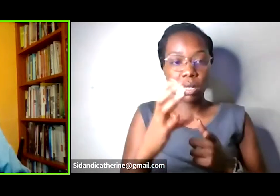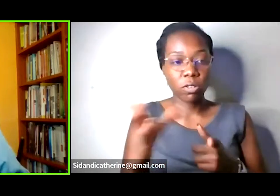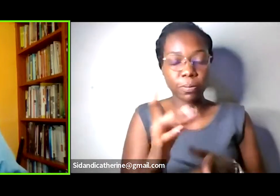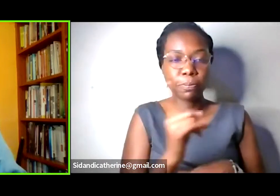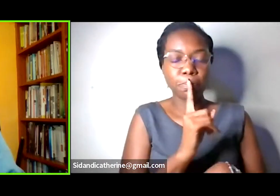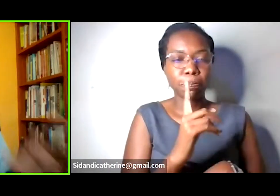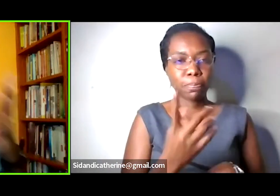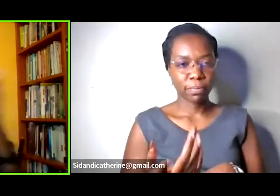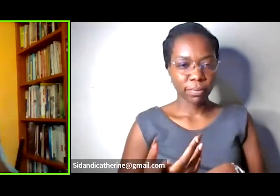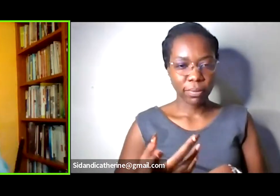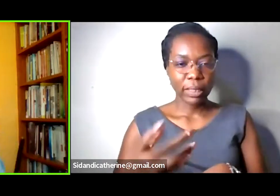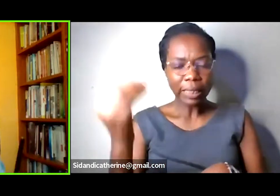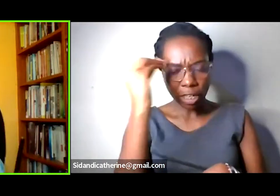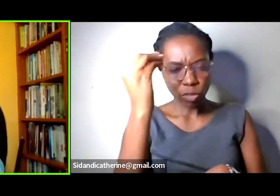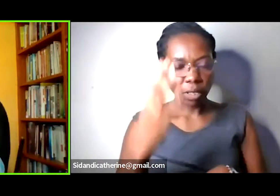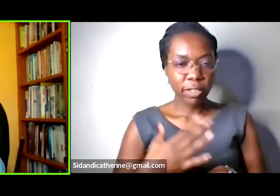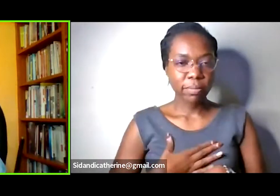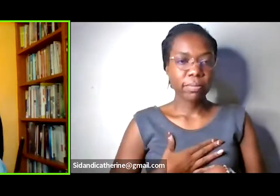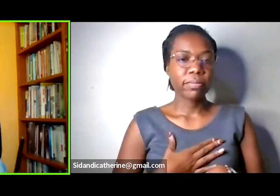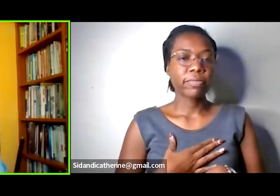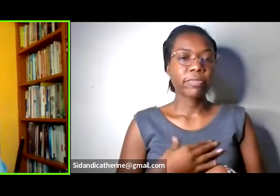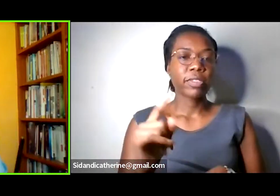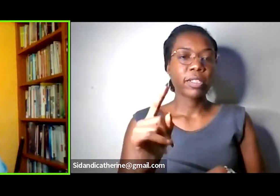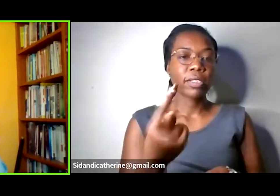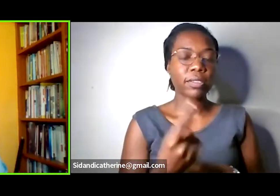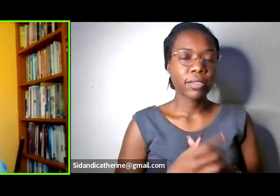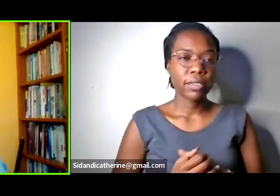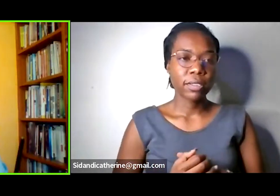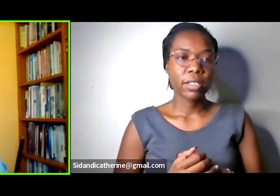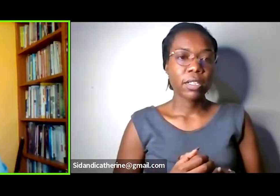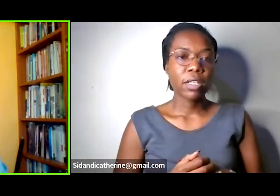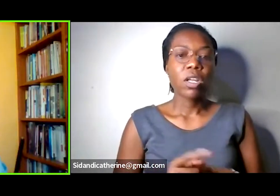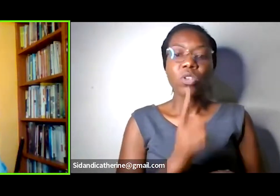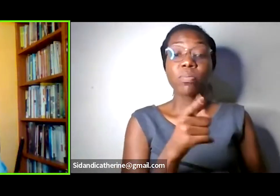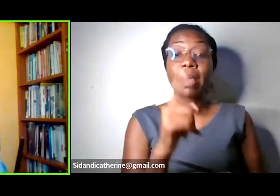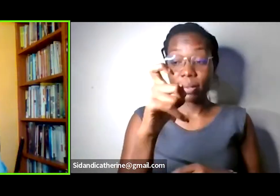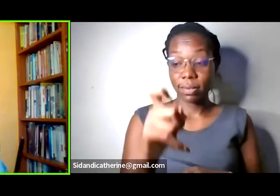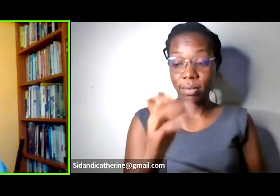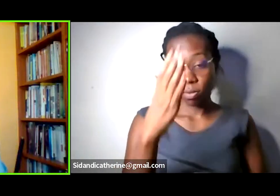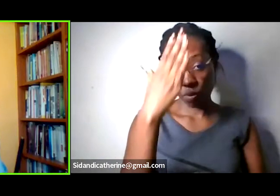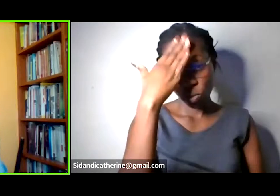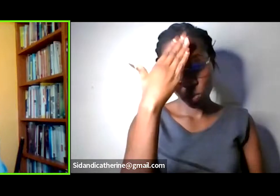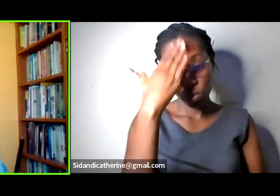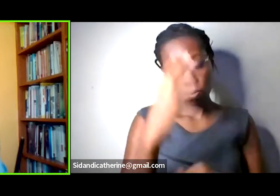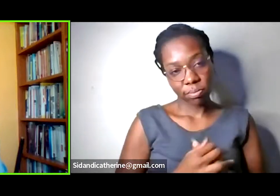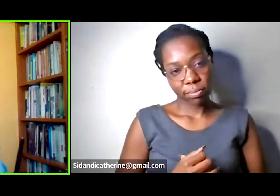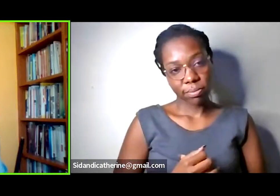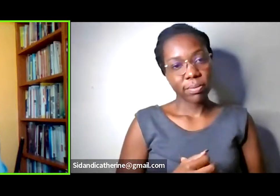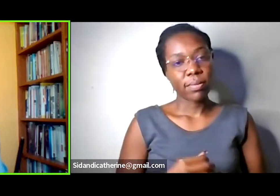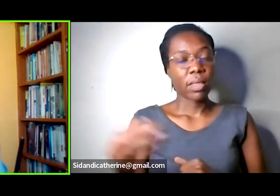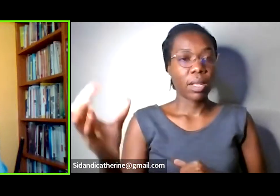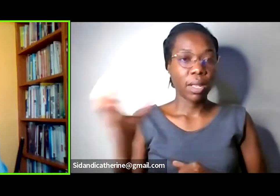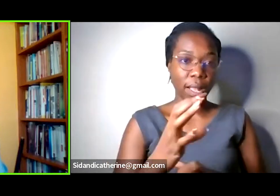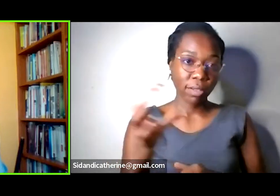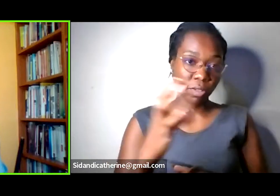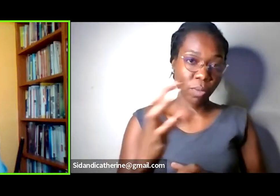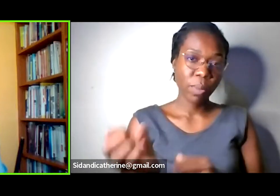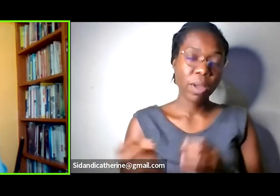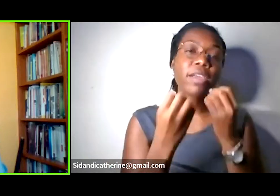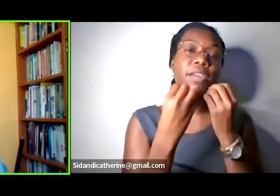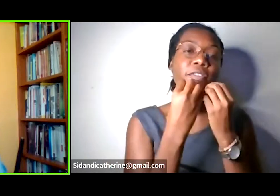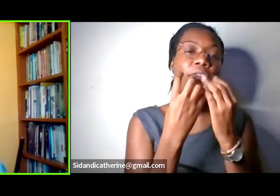out? Is there a HR professional in the house? Let's see. Is there a person from Rwanda in the house? Is there a